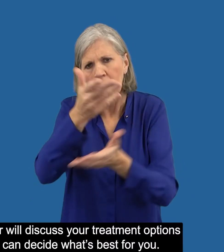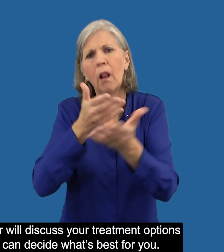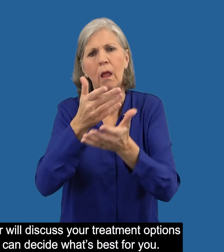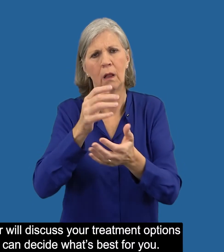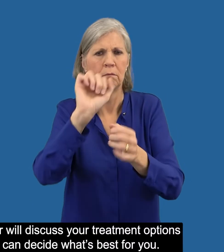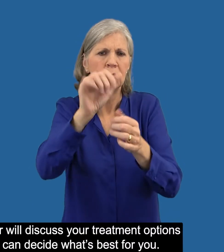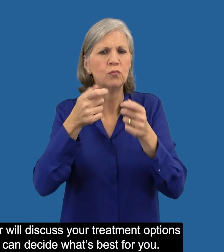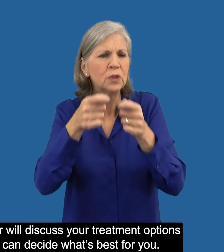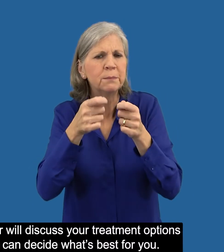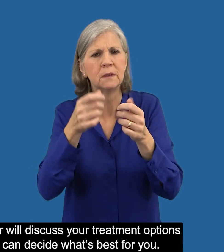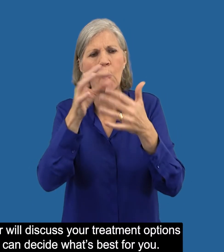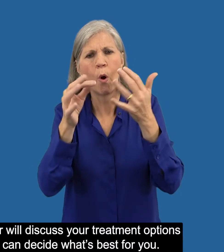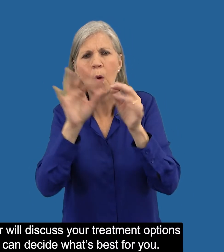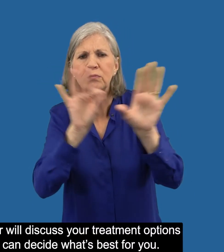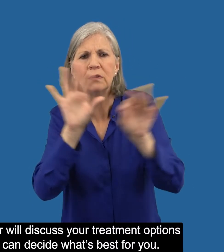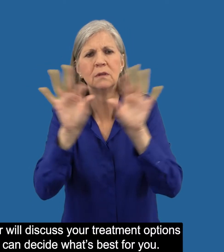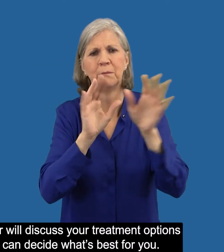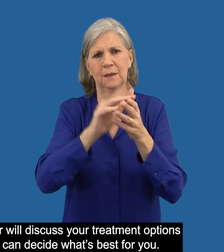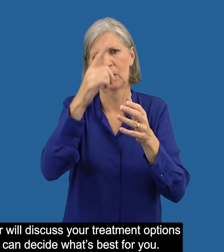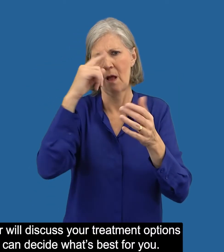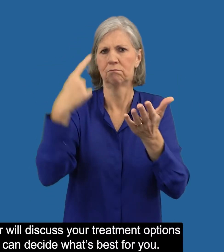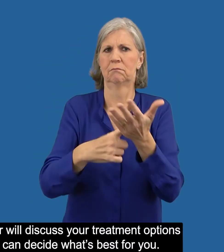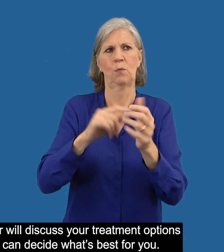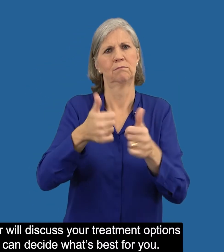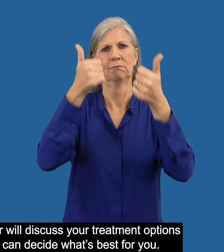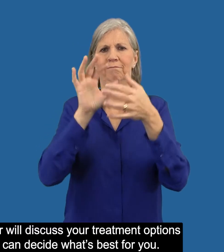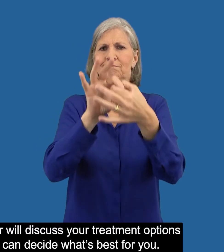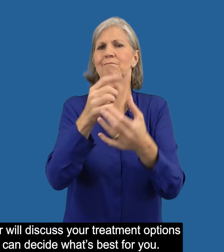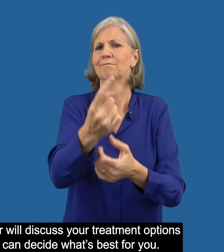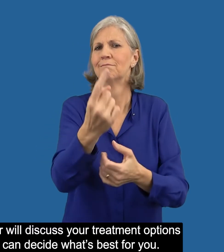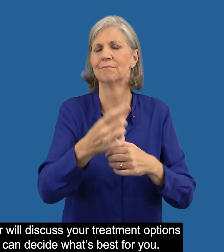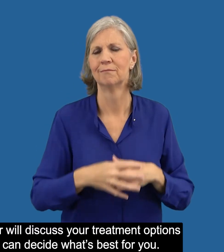Your doctor will discuss your treatment options so you can decide what's best for you.